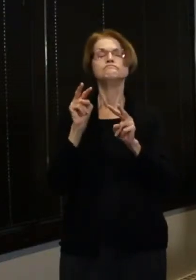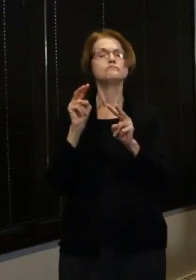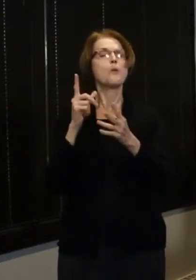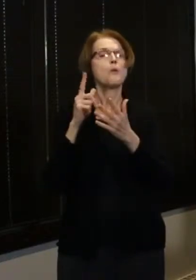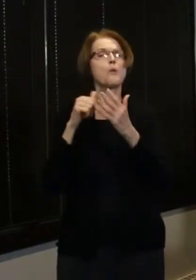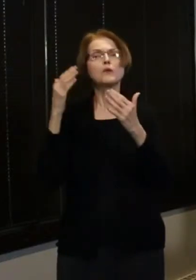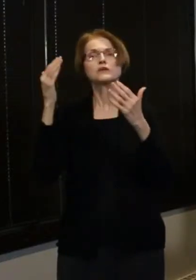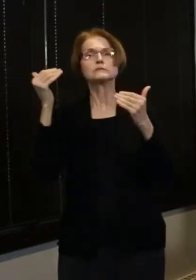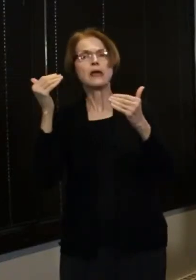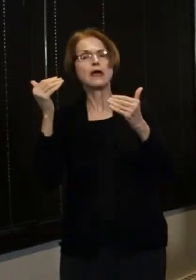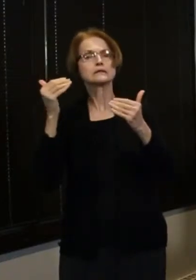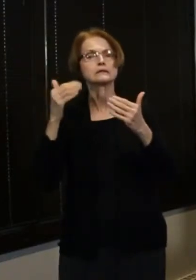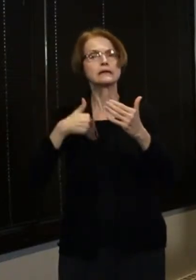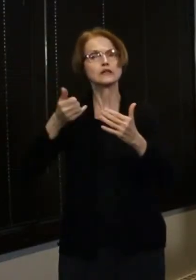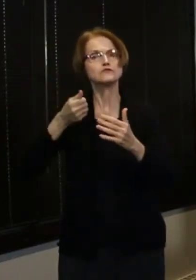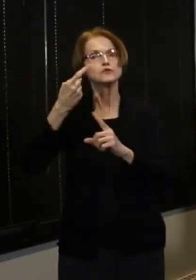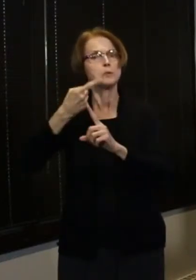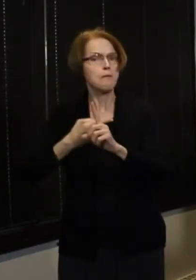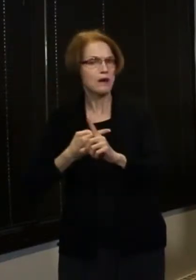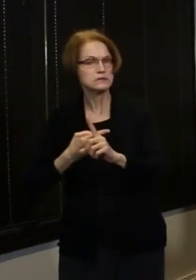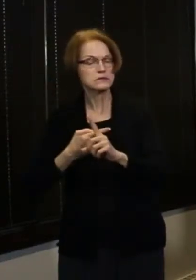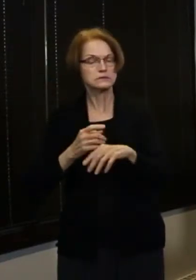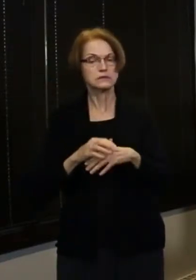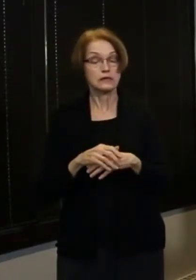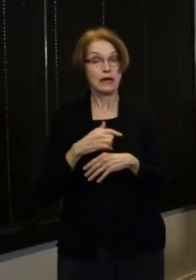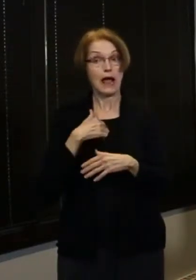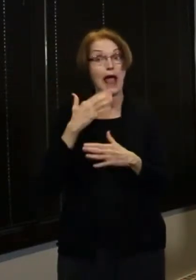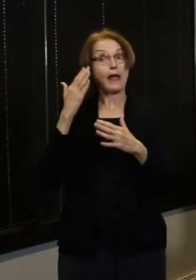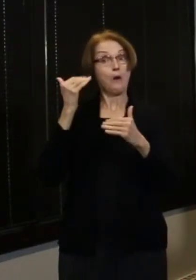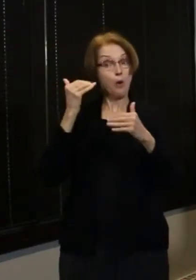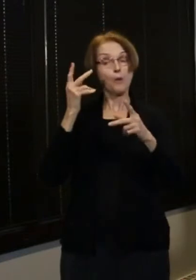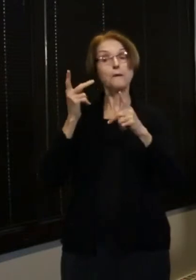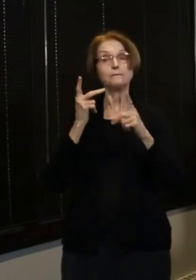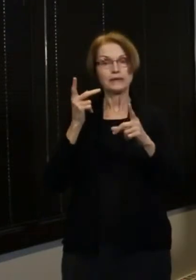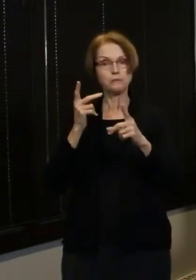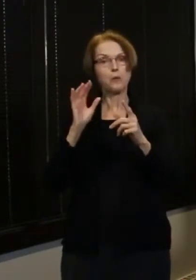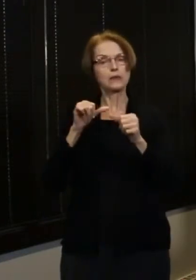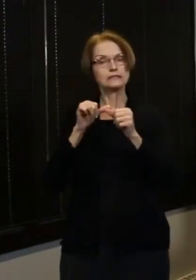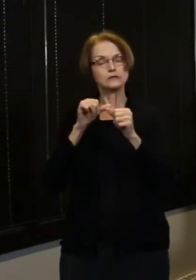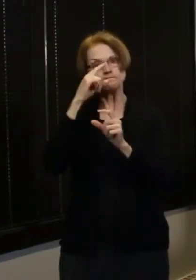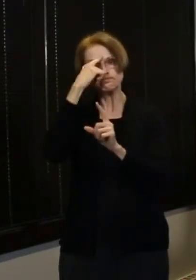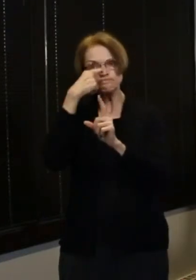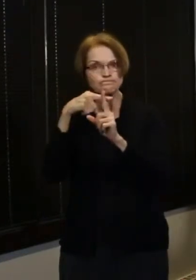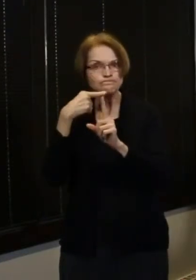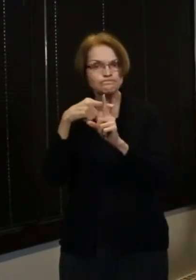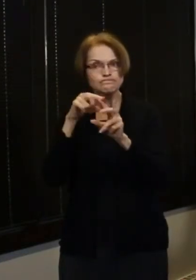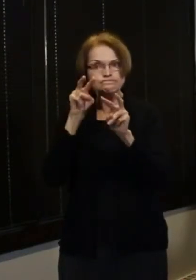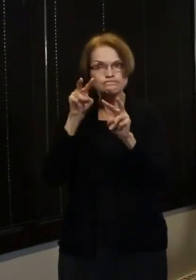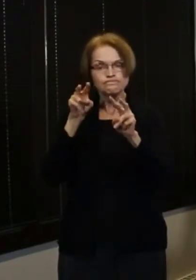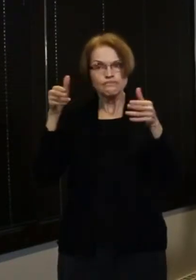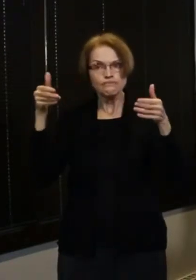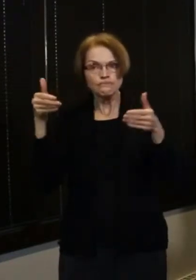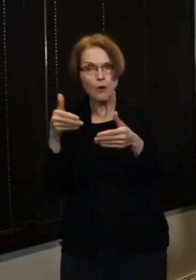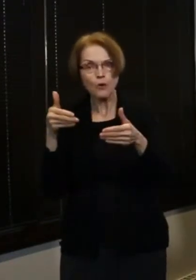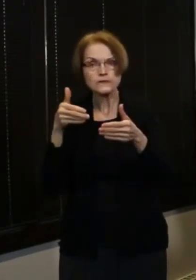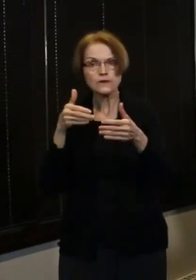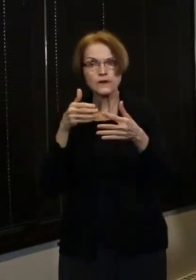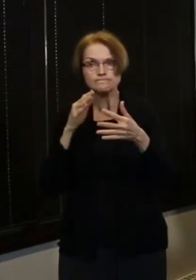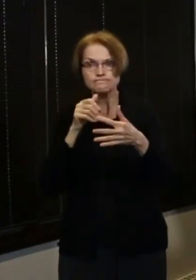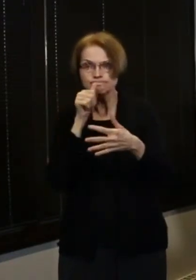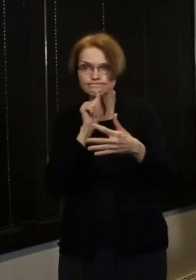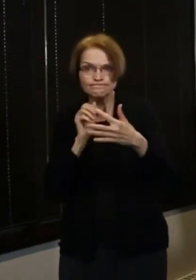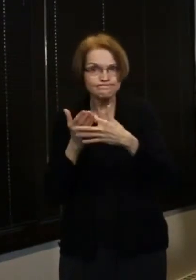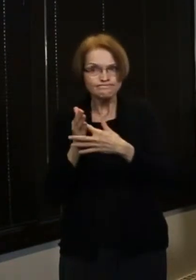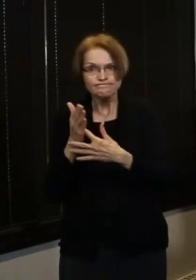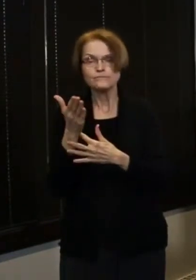next few months and why I hope that people will remain optimistic and focused on getting through the